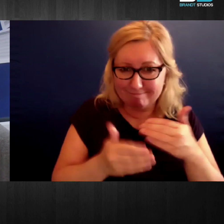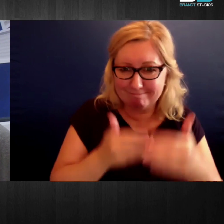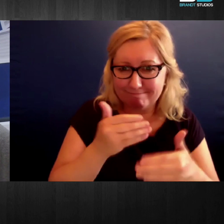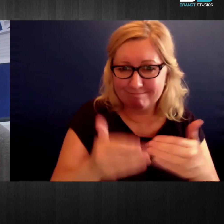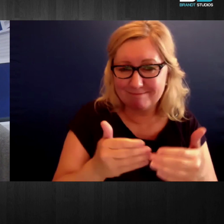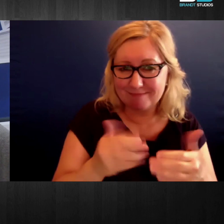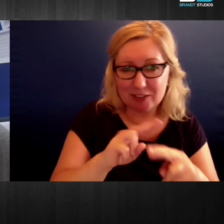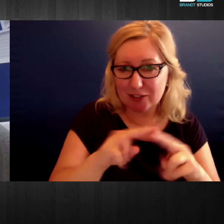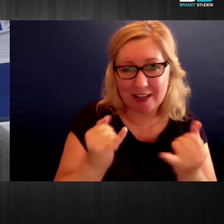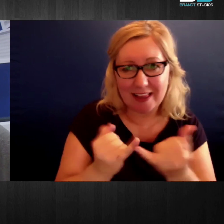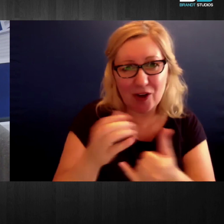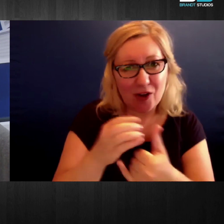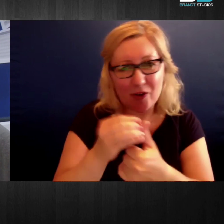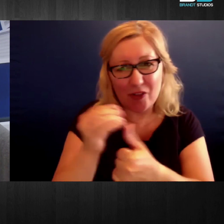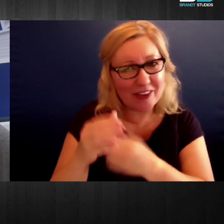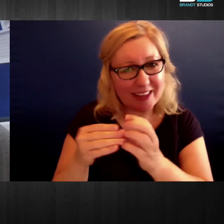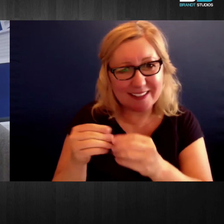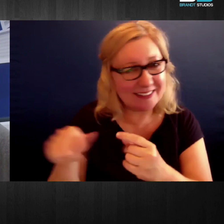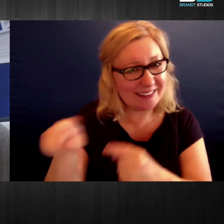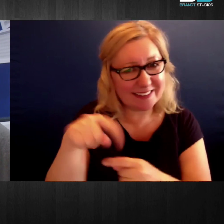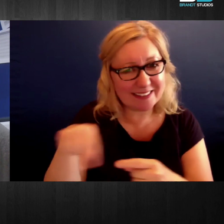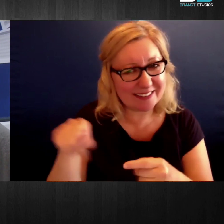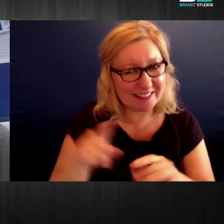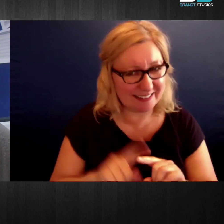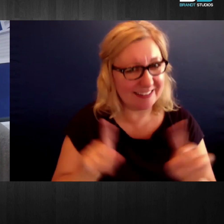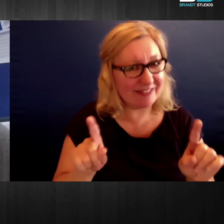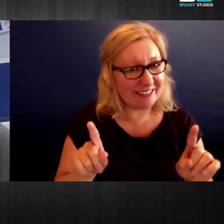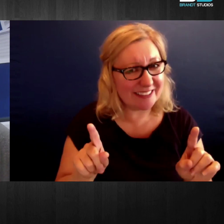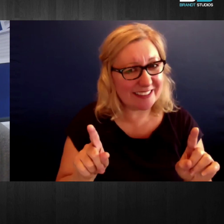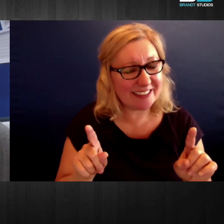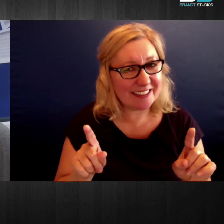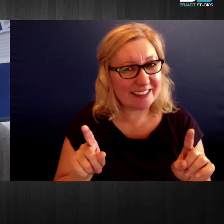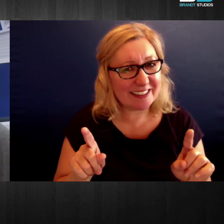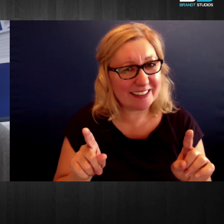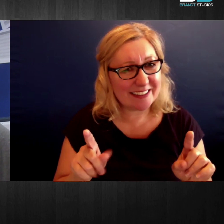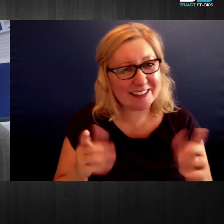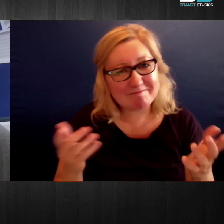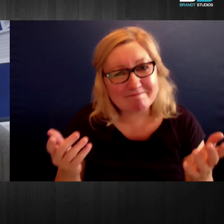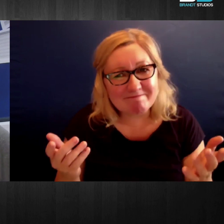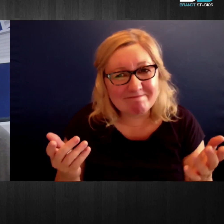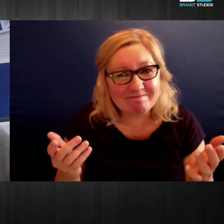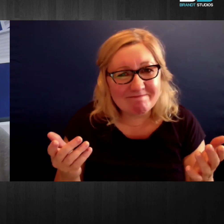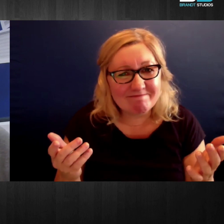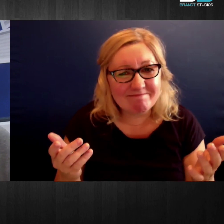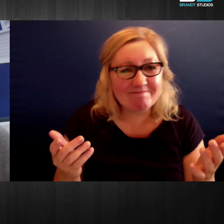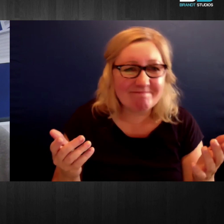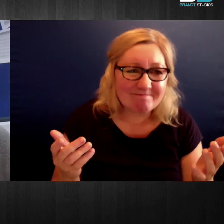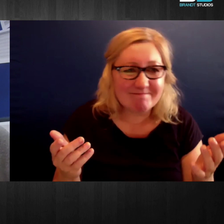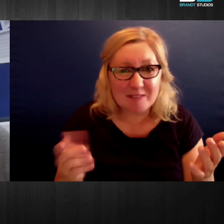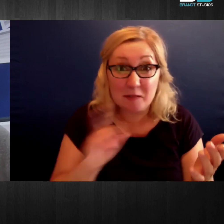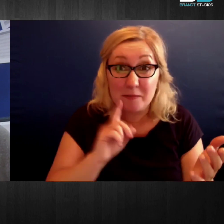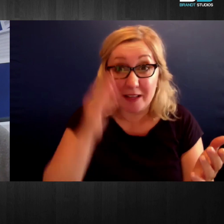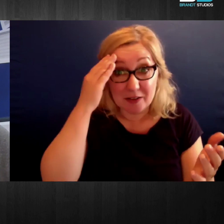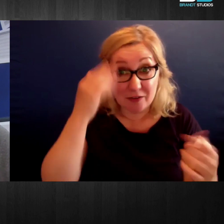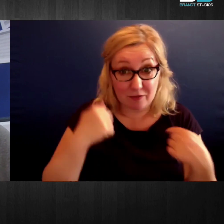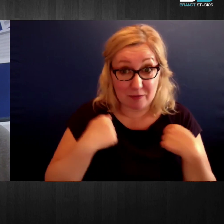it's it's something that I know I've made massive connections